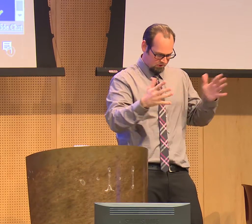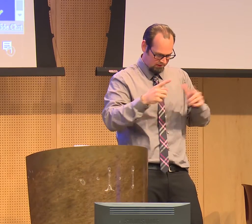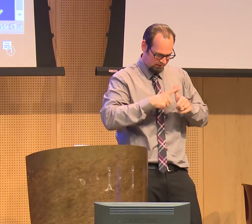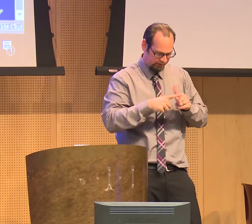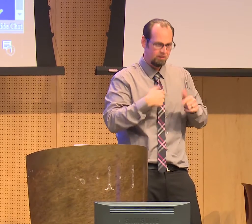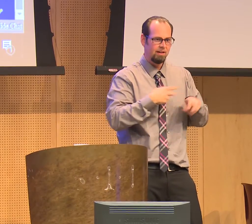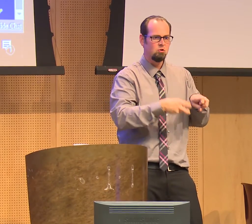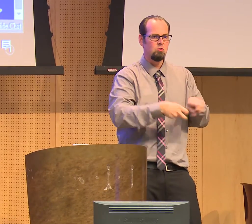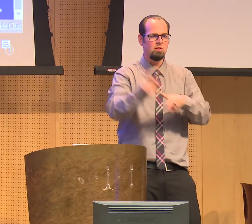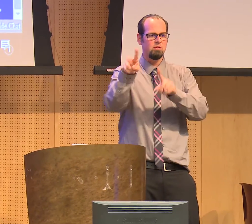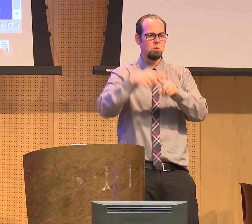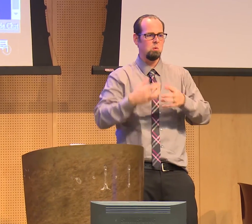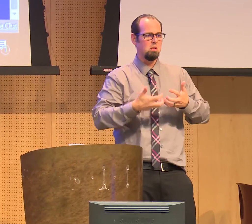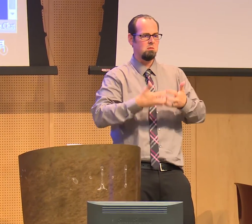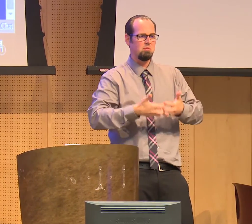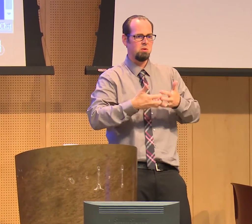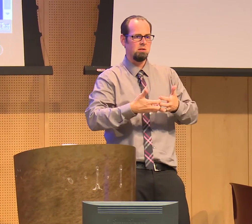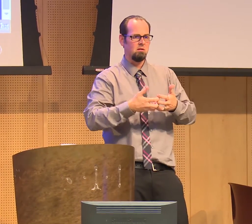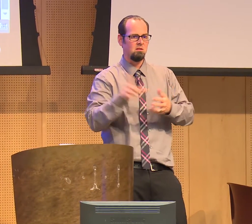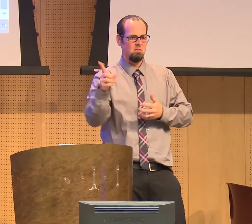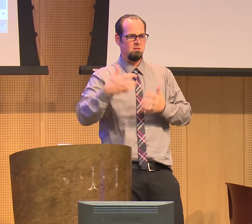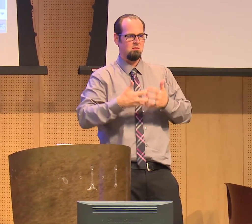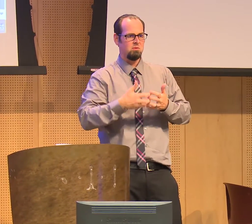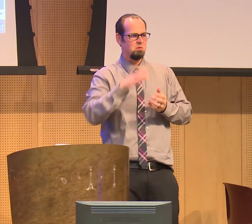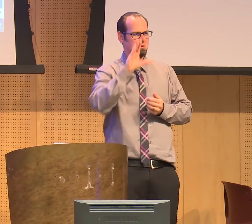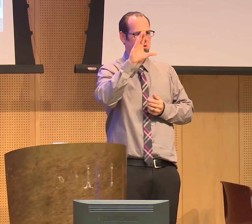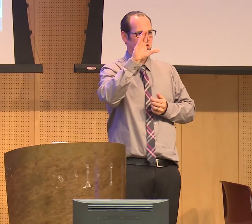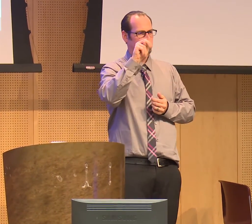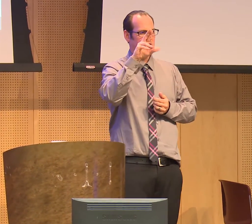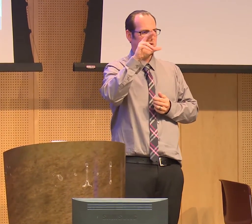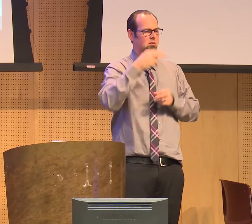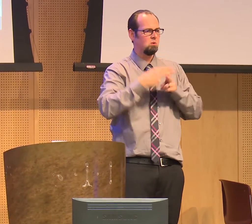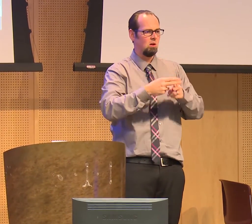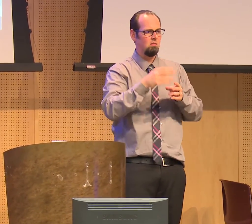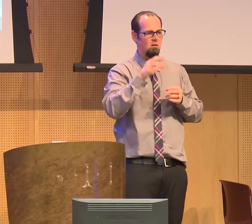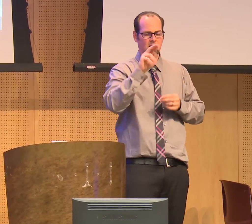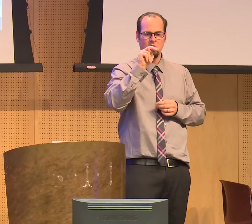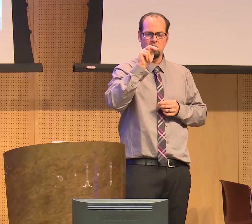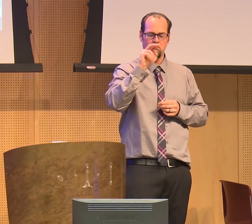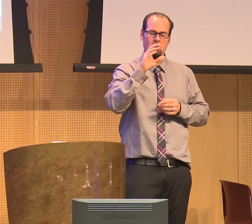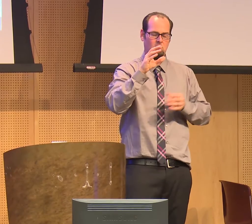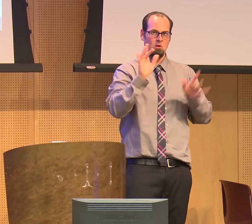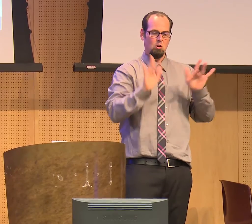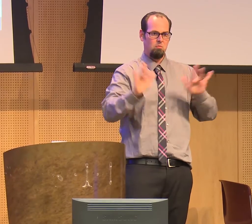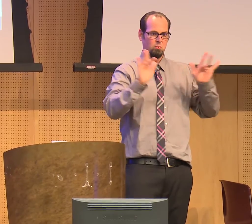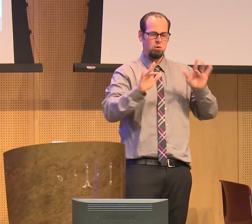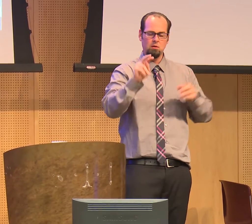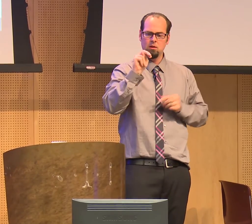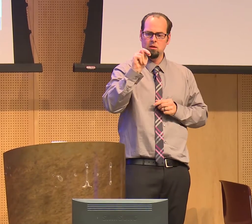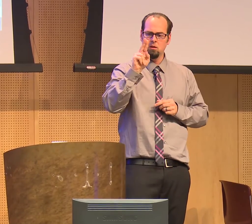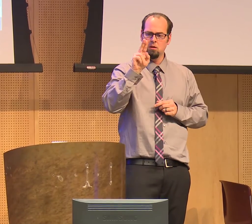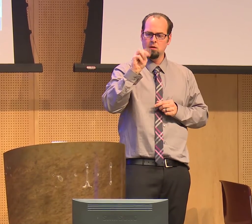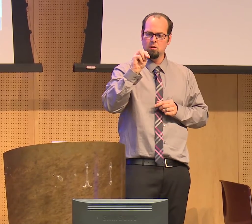The designs then would be uploaded to the machine, the CNC machine, the